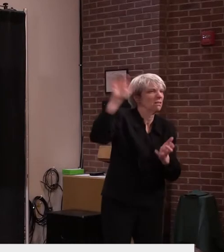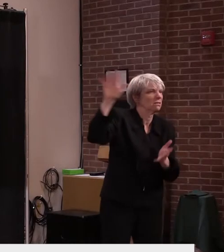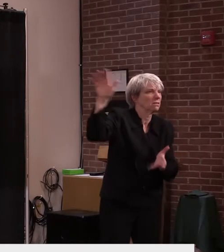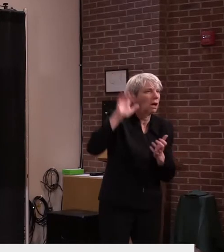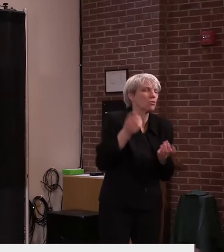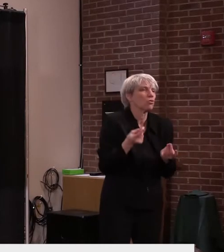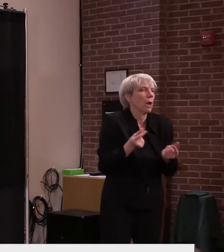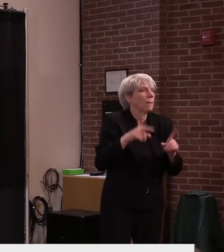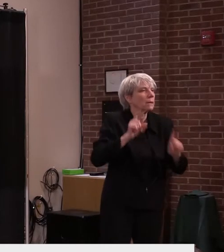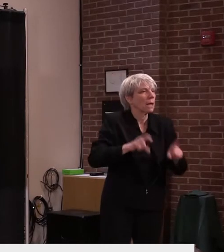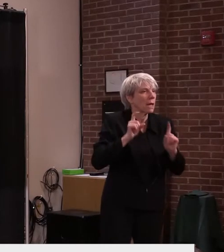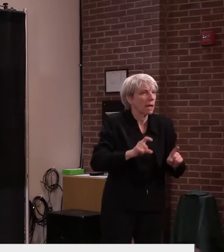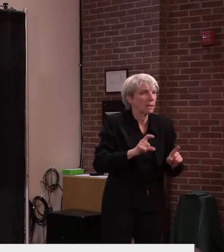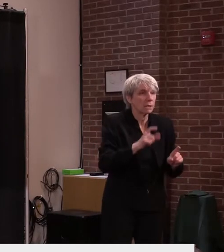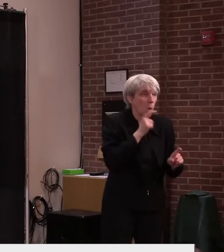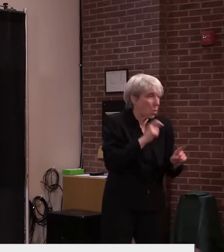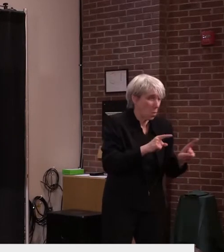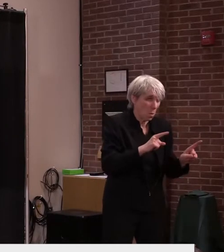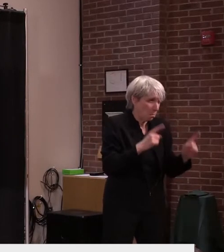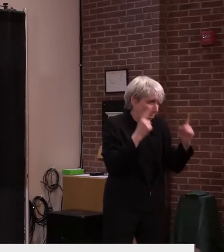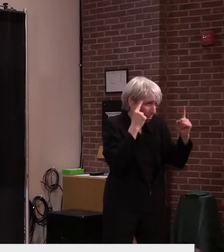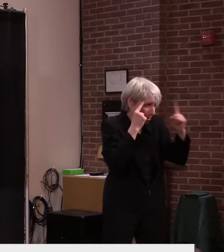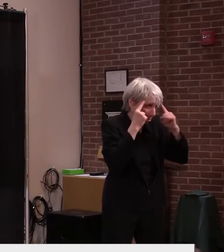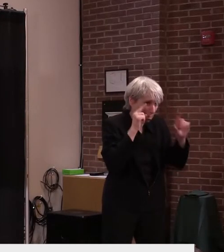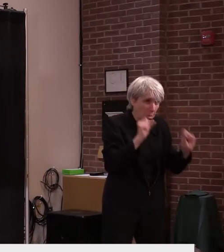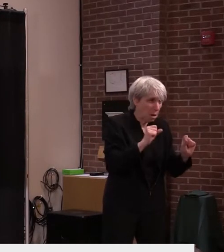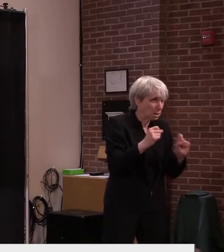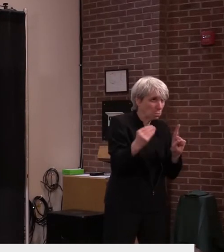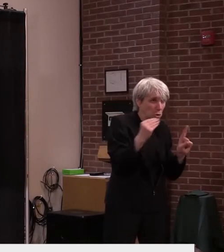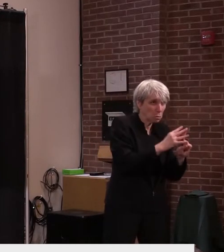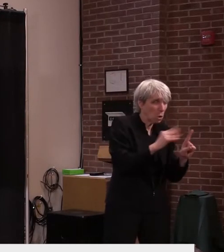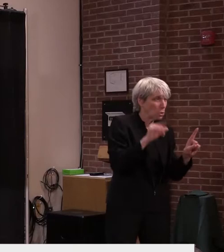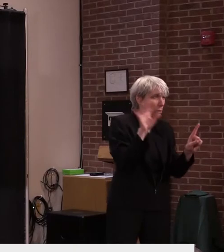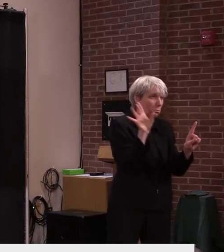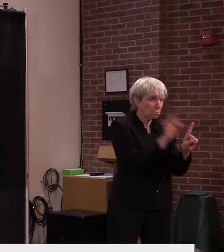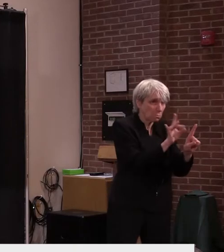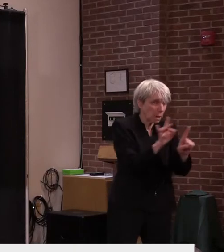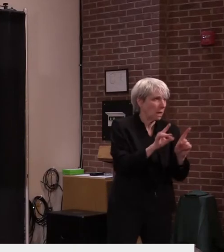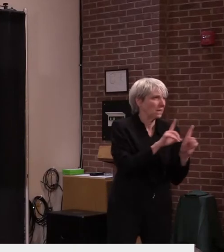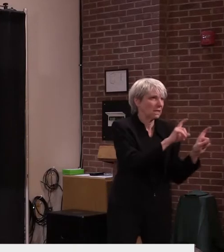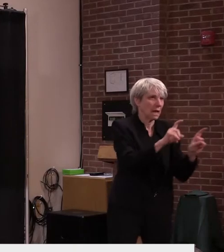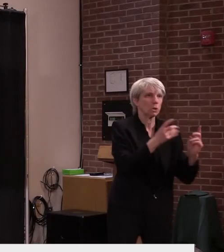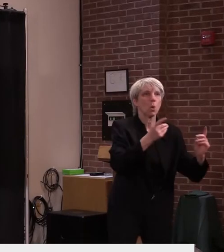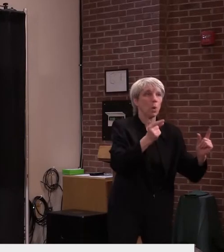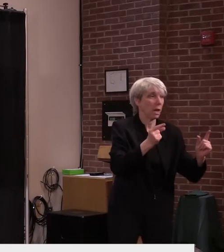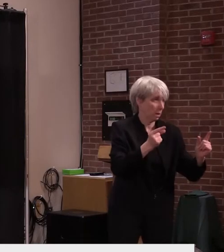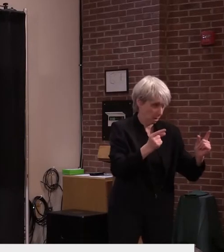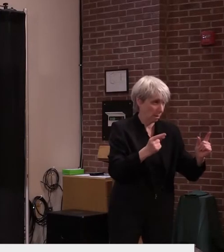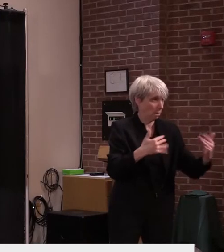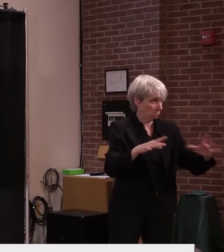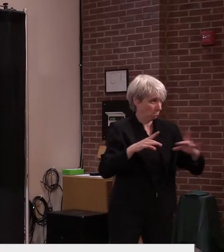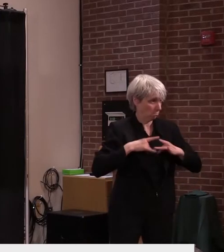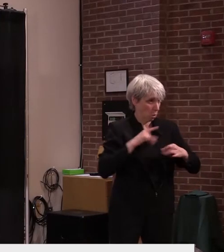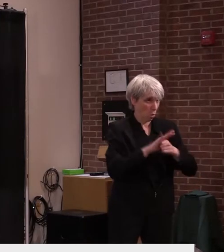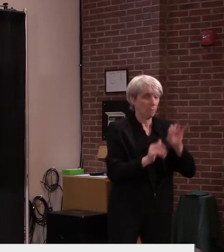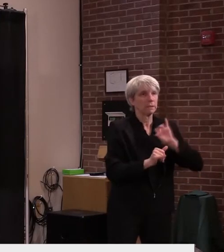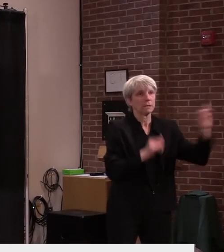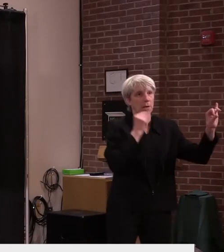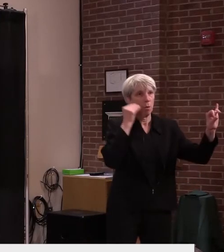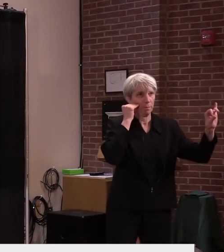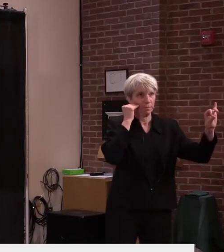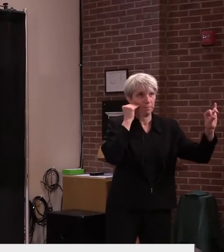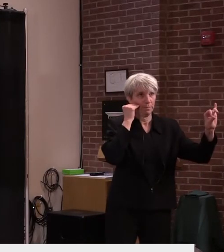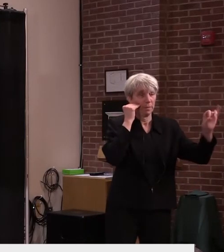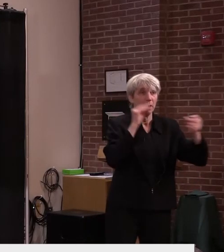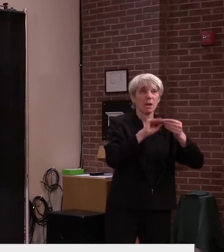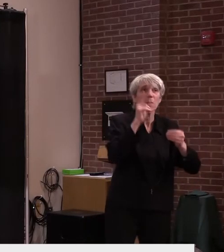and reduce the risk of further spread. Our North Star continues to be preserving in-person education for our